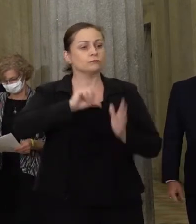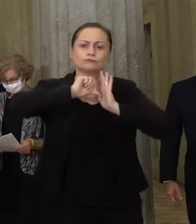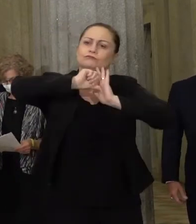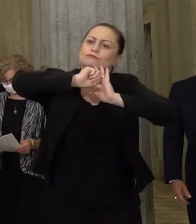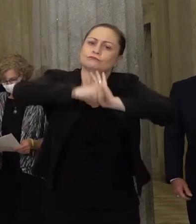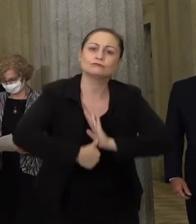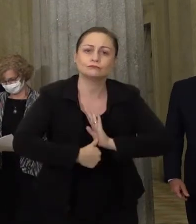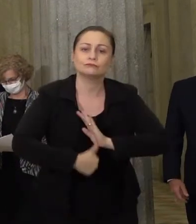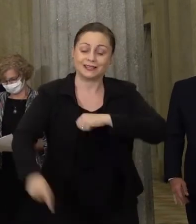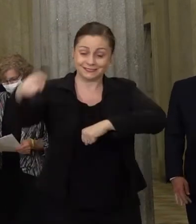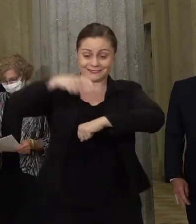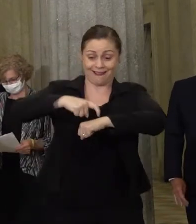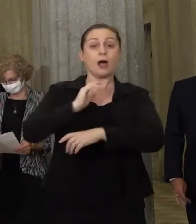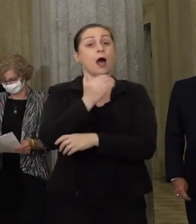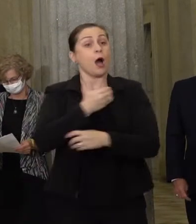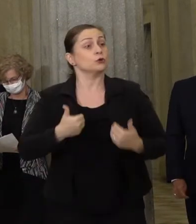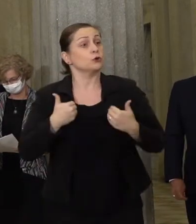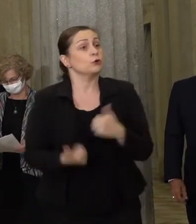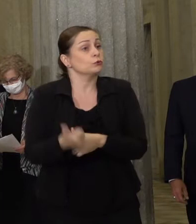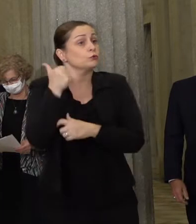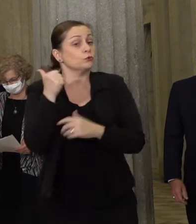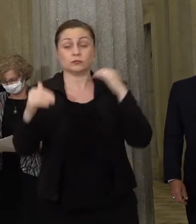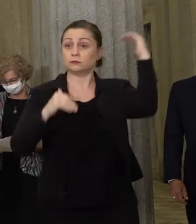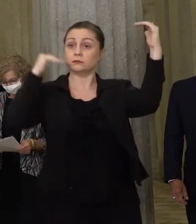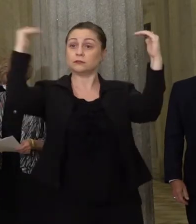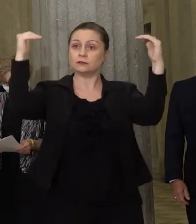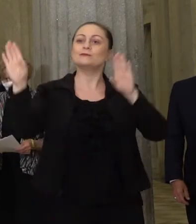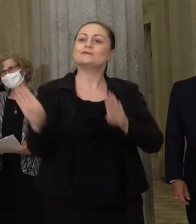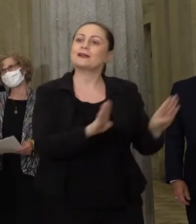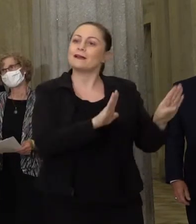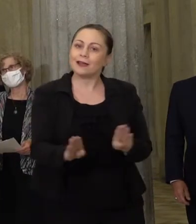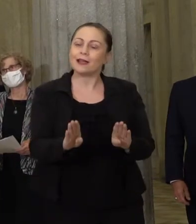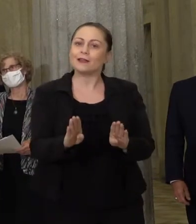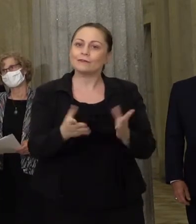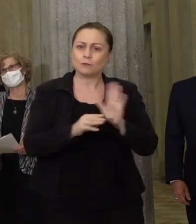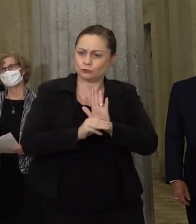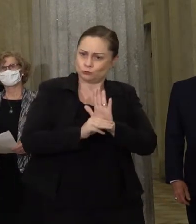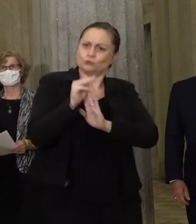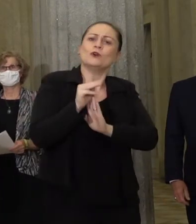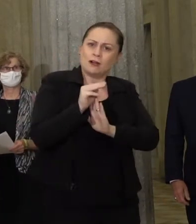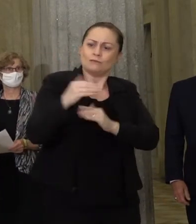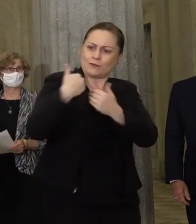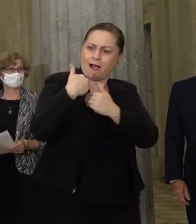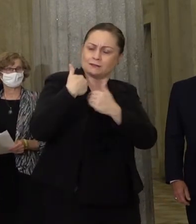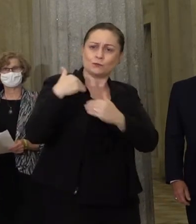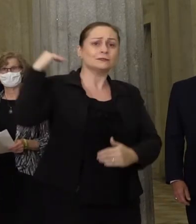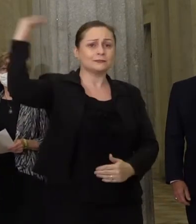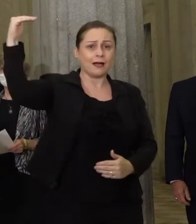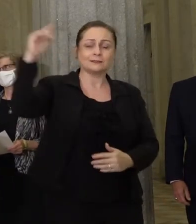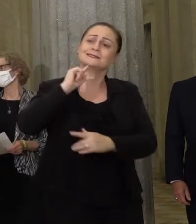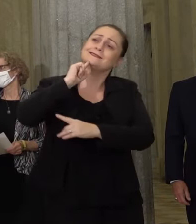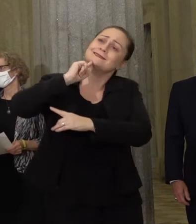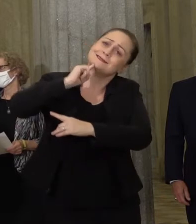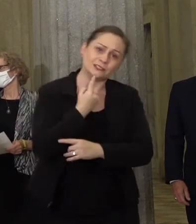emphatically, it's time for our younger adults to behave like mature adults. This is very serious.